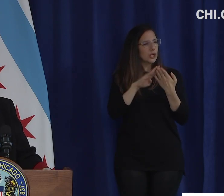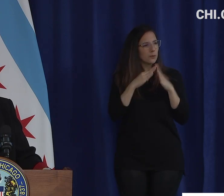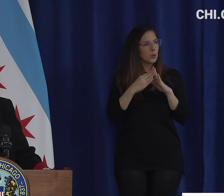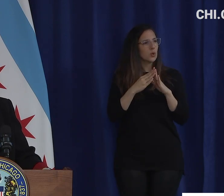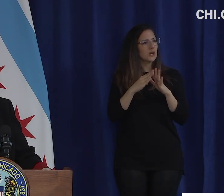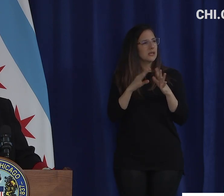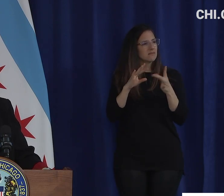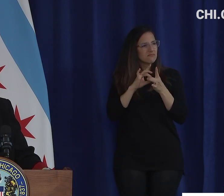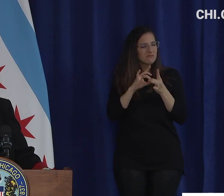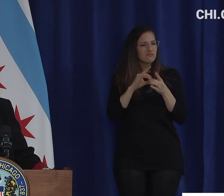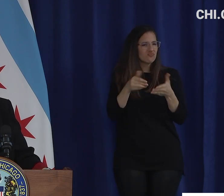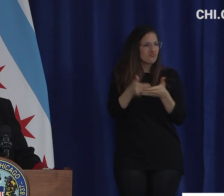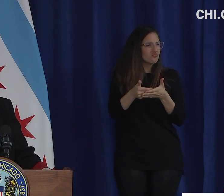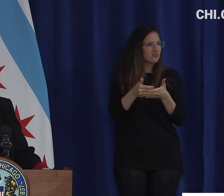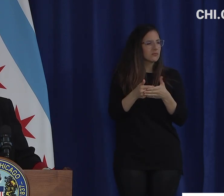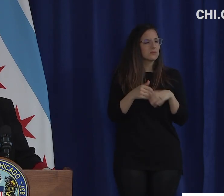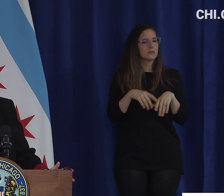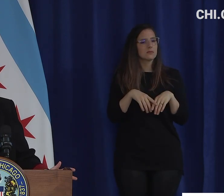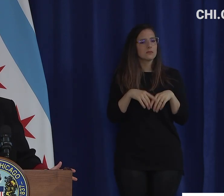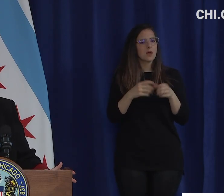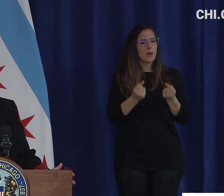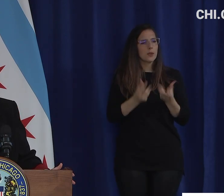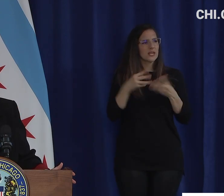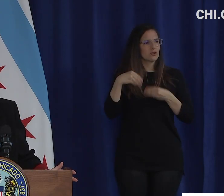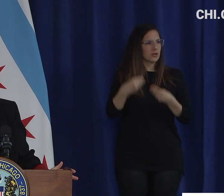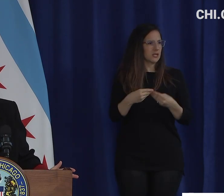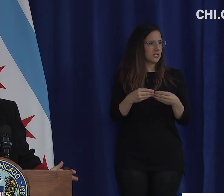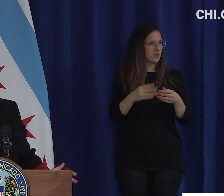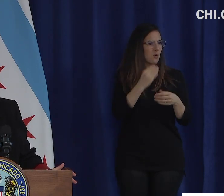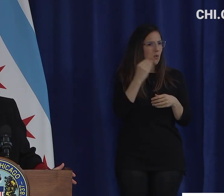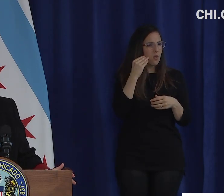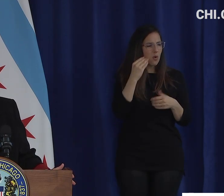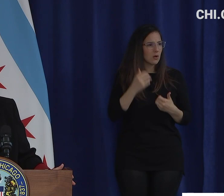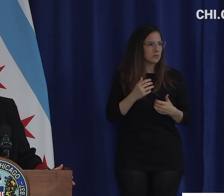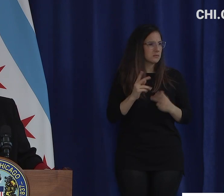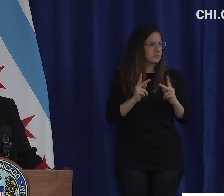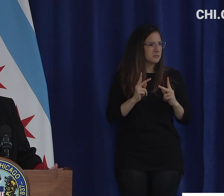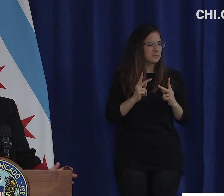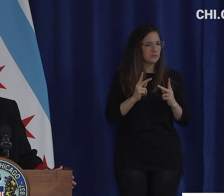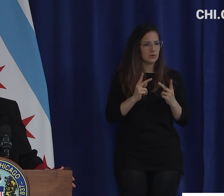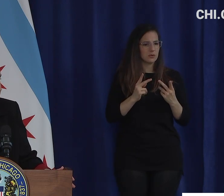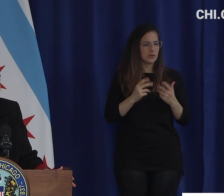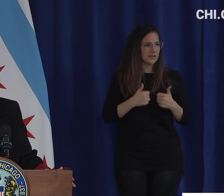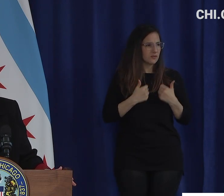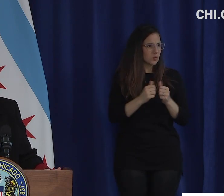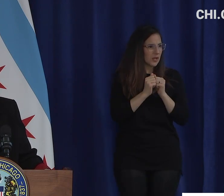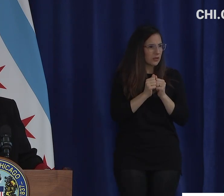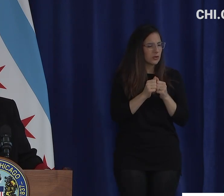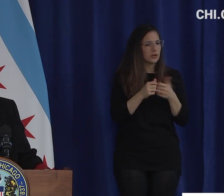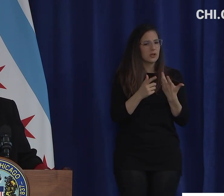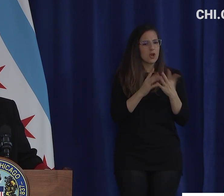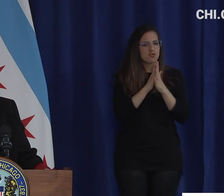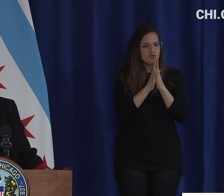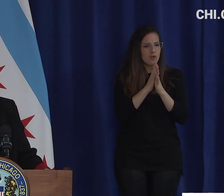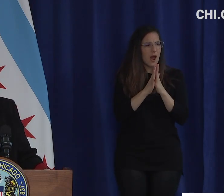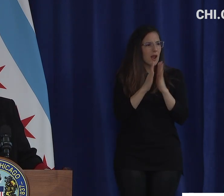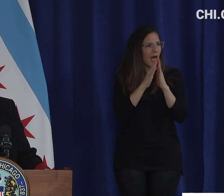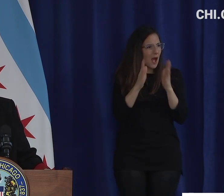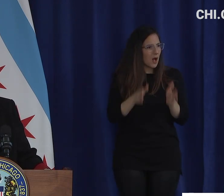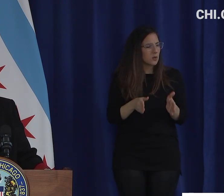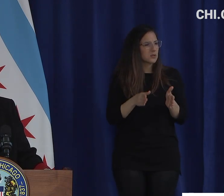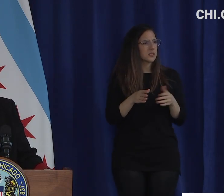more multi-generational households. We know there are people who do essential work. We know there's more crowded housing.